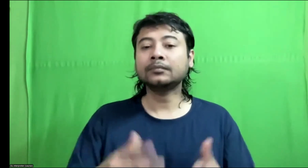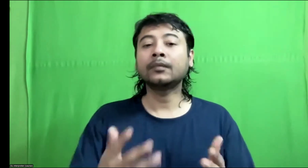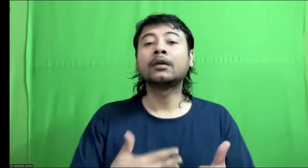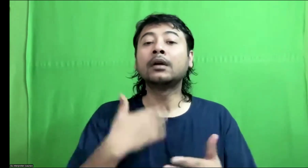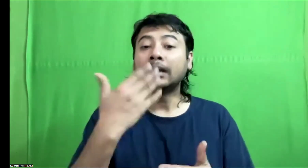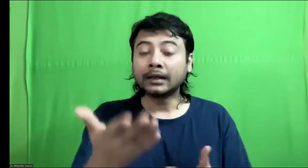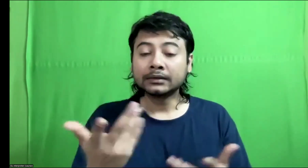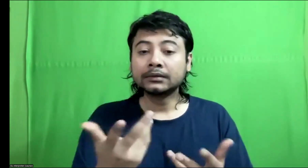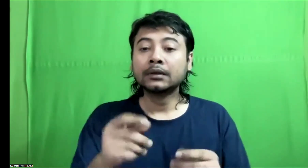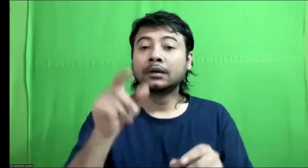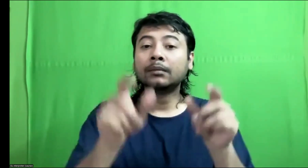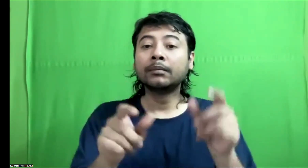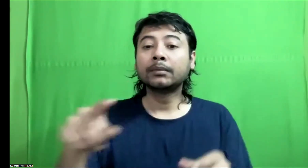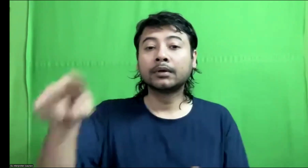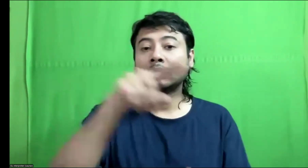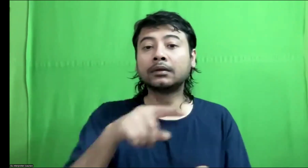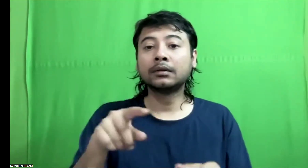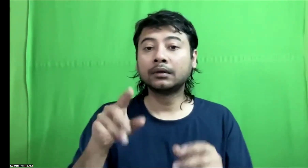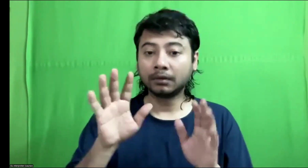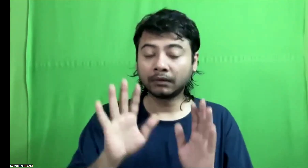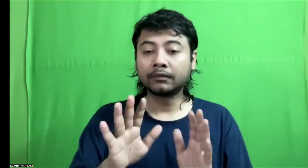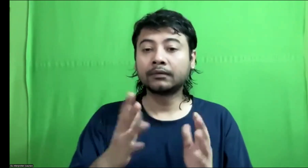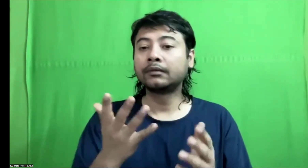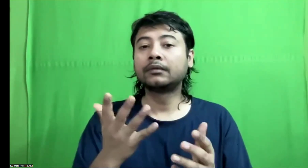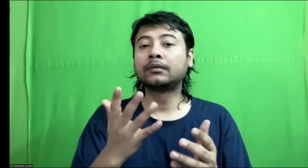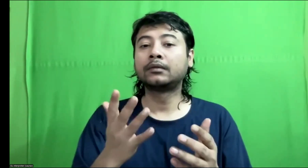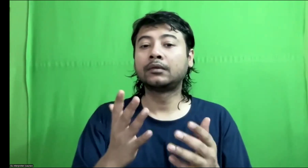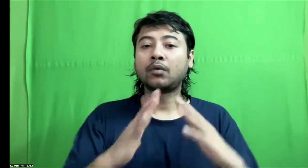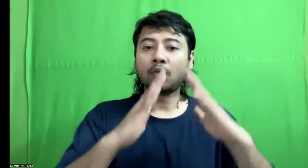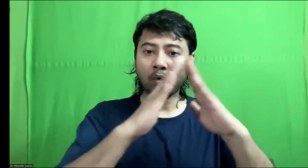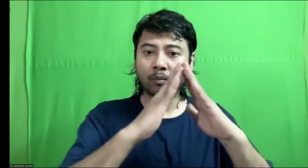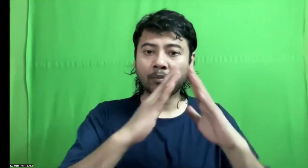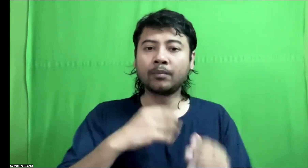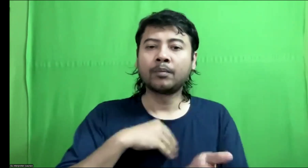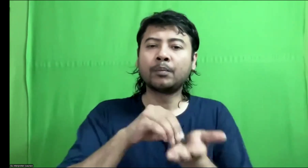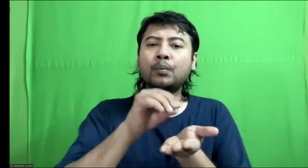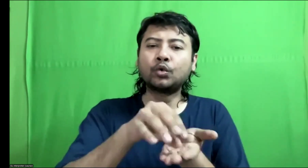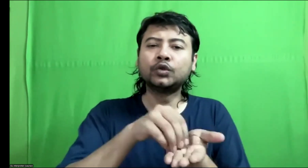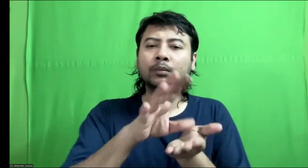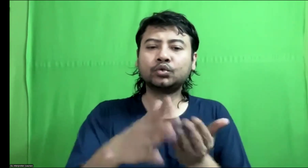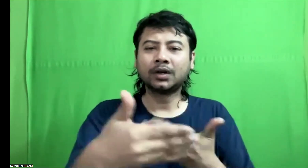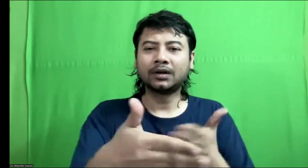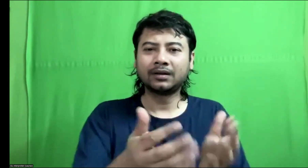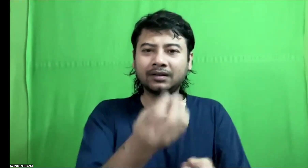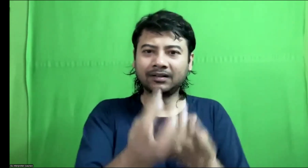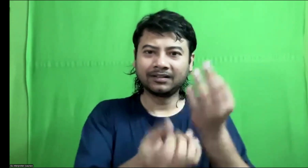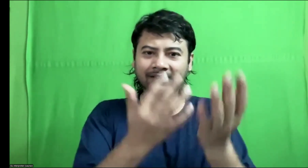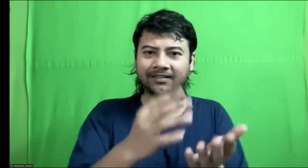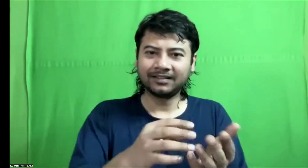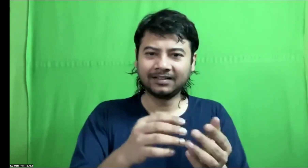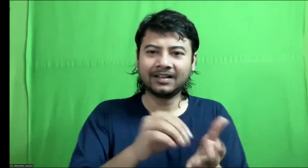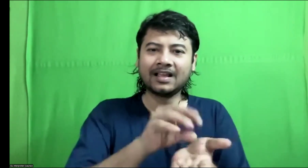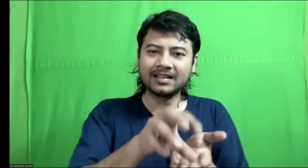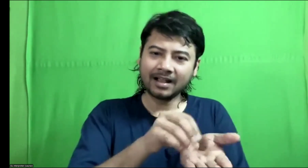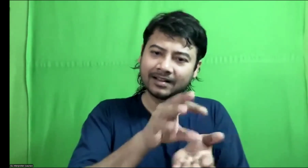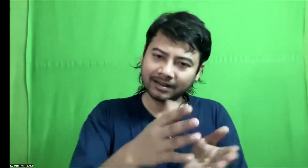or visiting temples or keeping lot of fasts or worshipping other devi